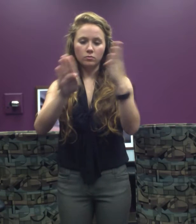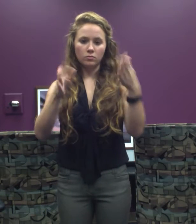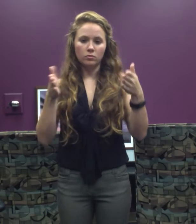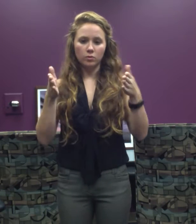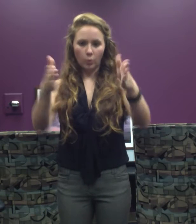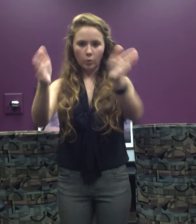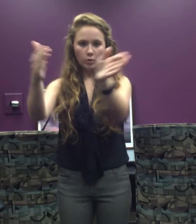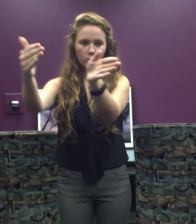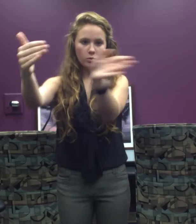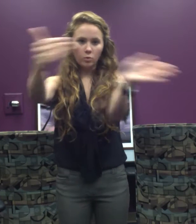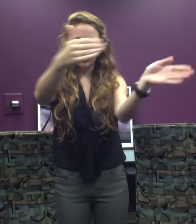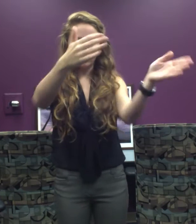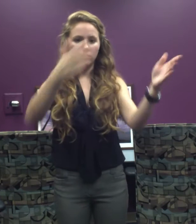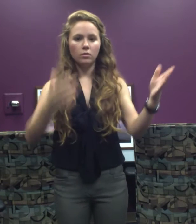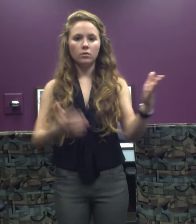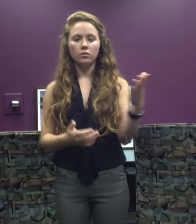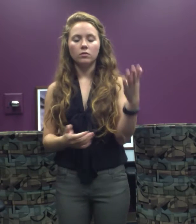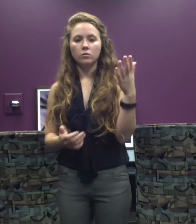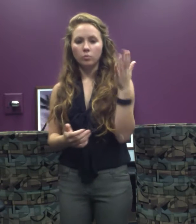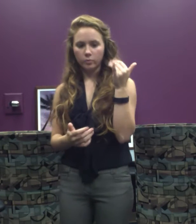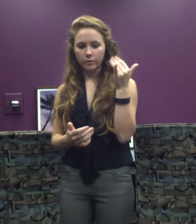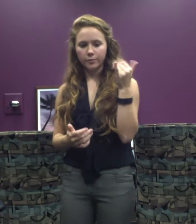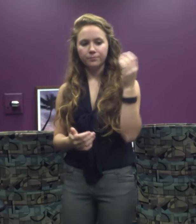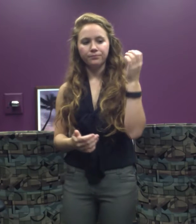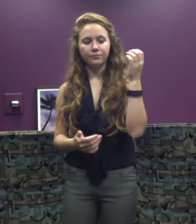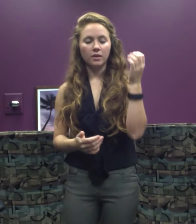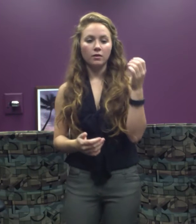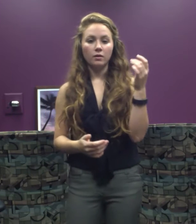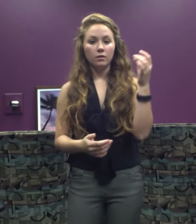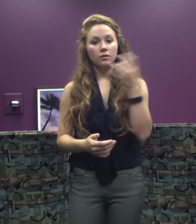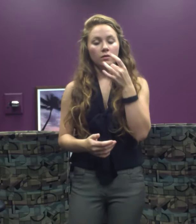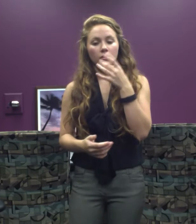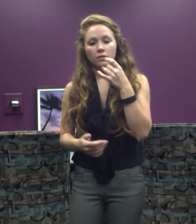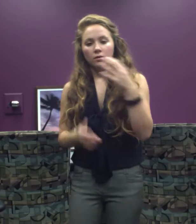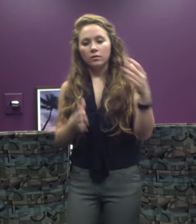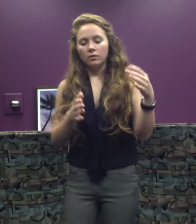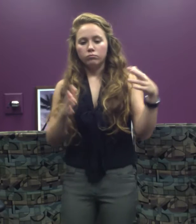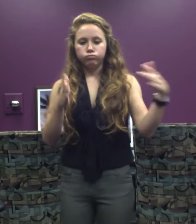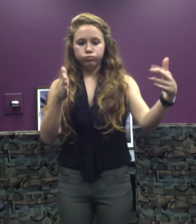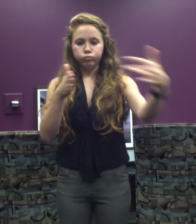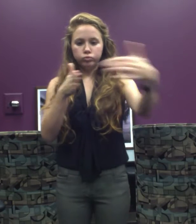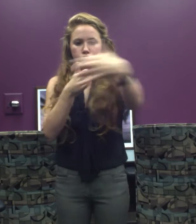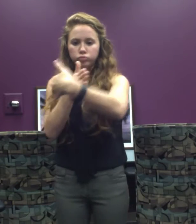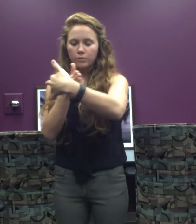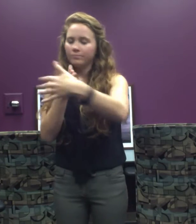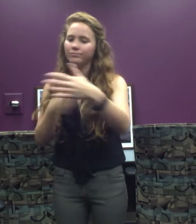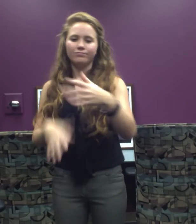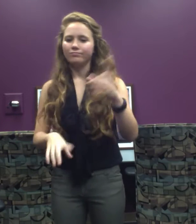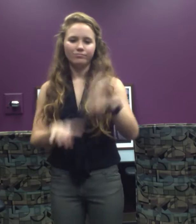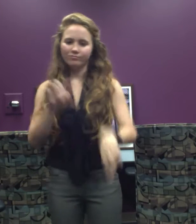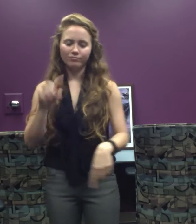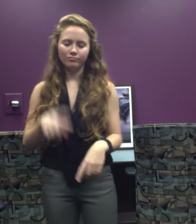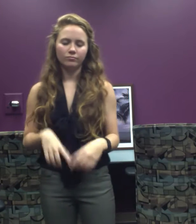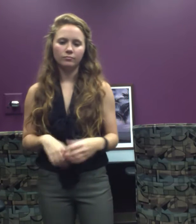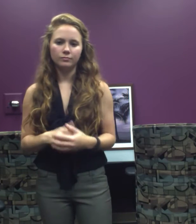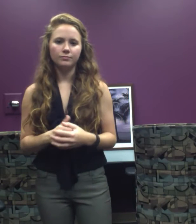light does not travel around corners. Okay? What I would like you to do, let's see, okay, you may start